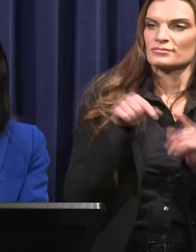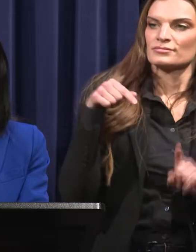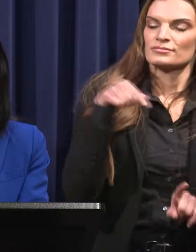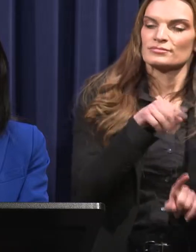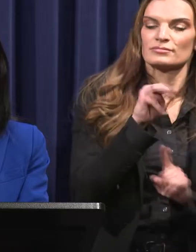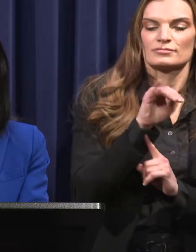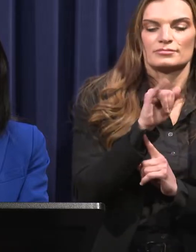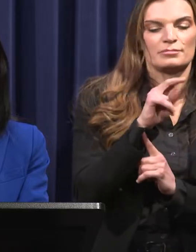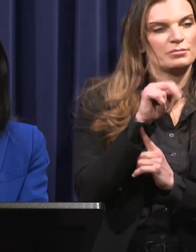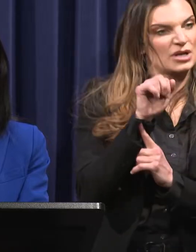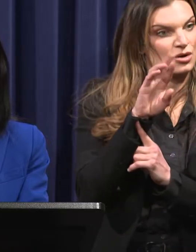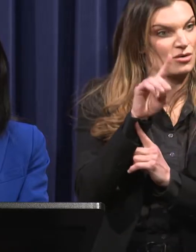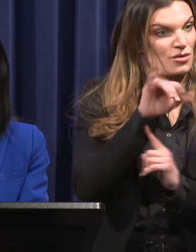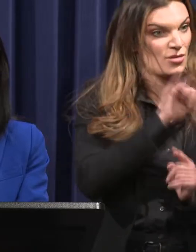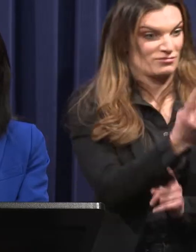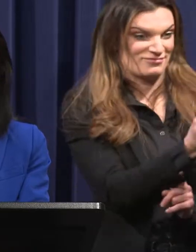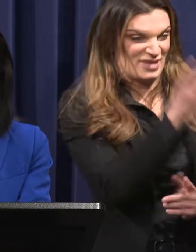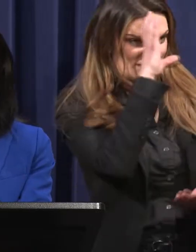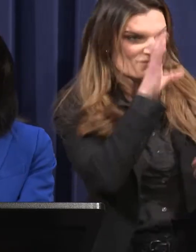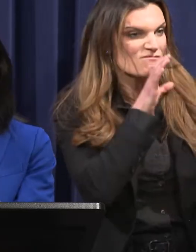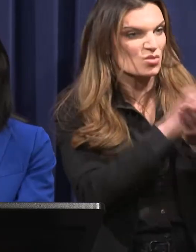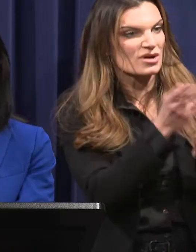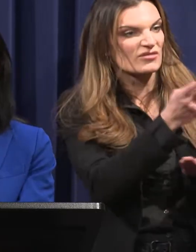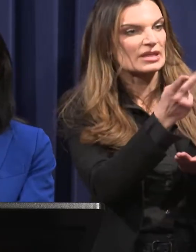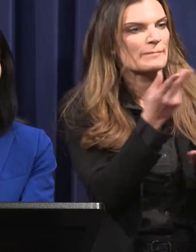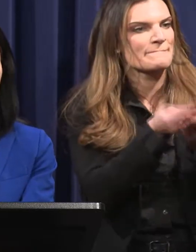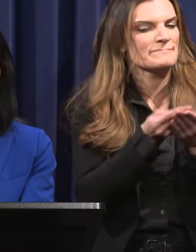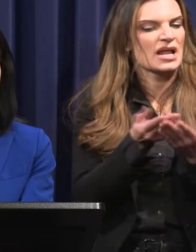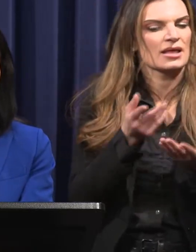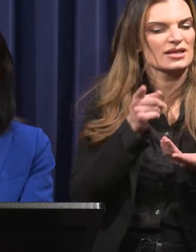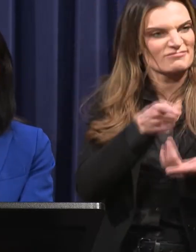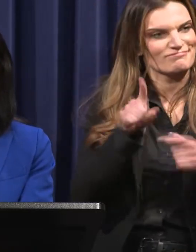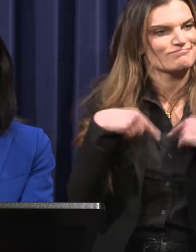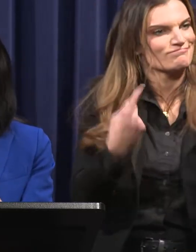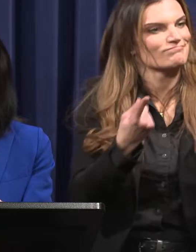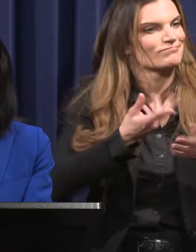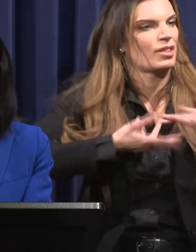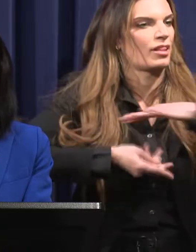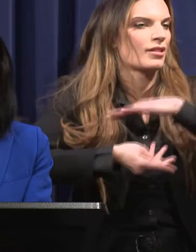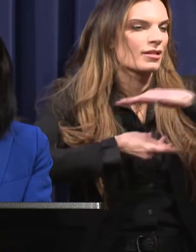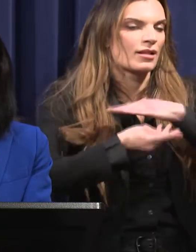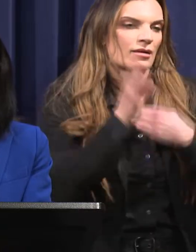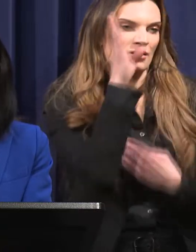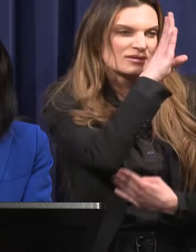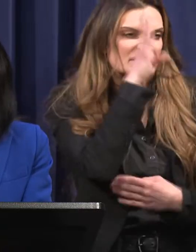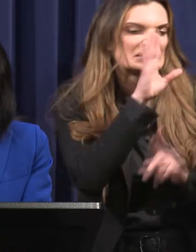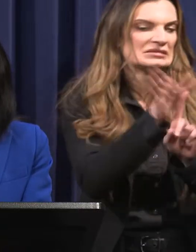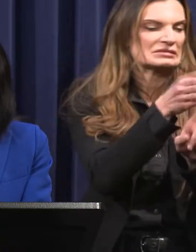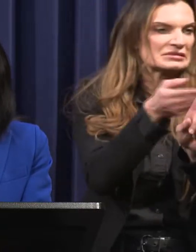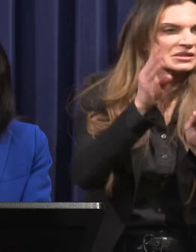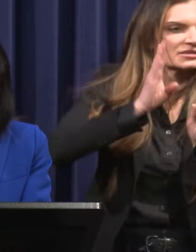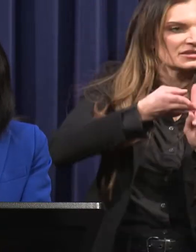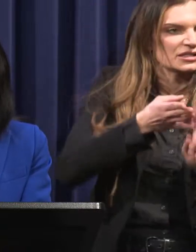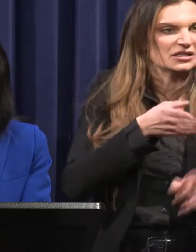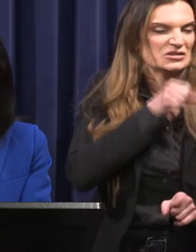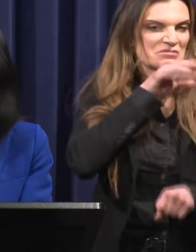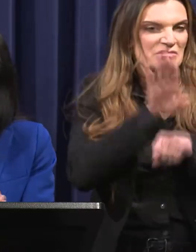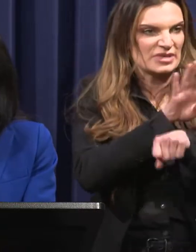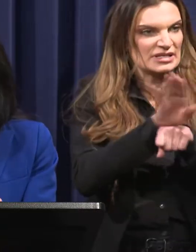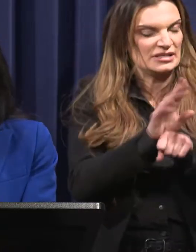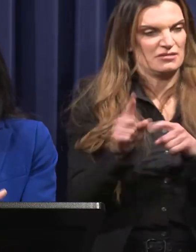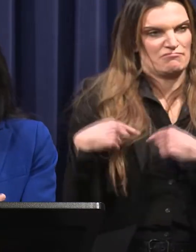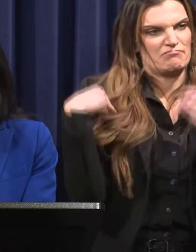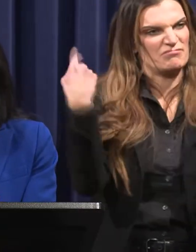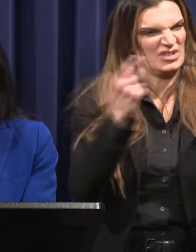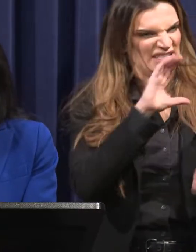an example of what you're referring to there? So I went through a number of examples. I will say this, that I do think